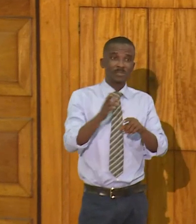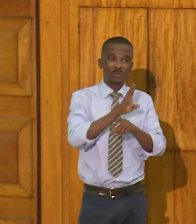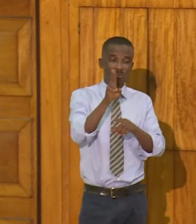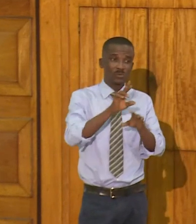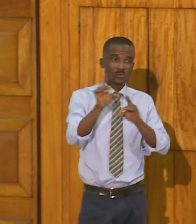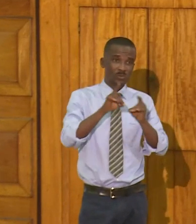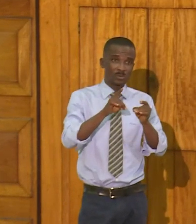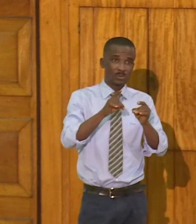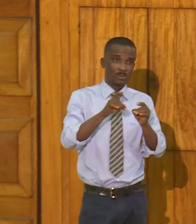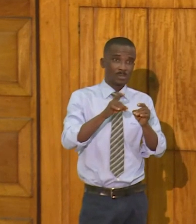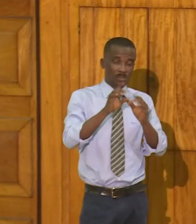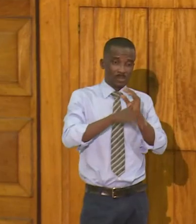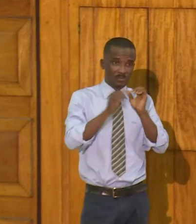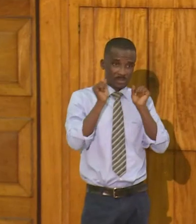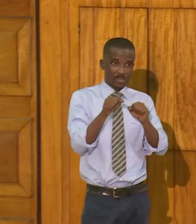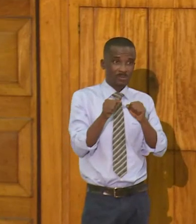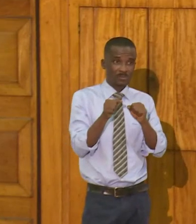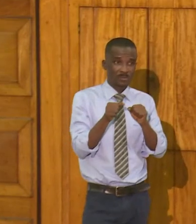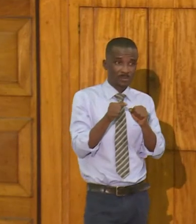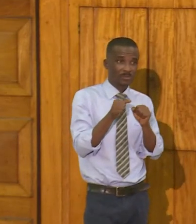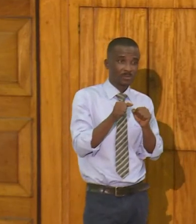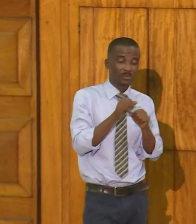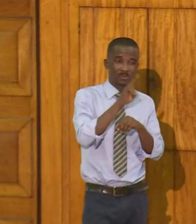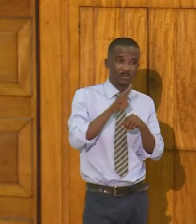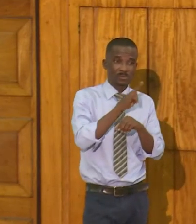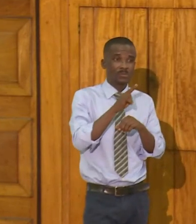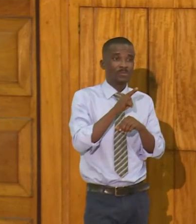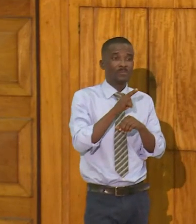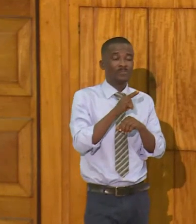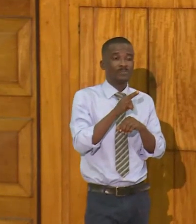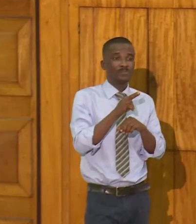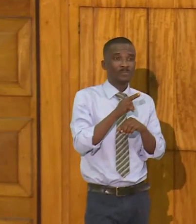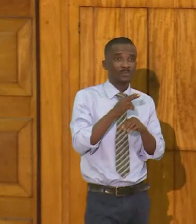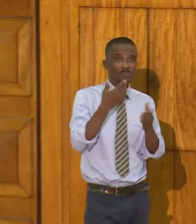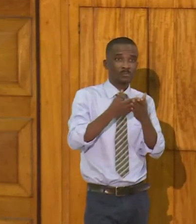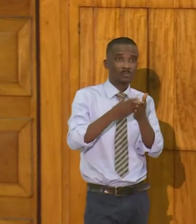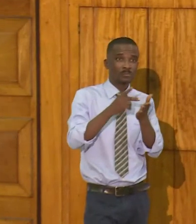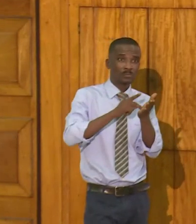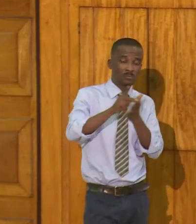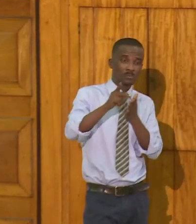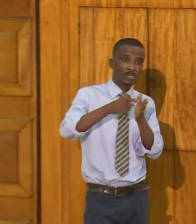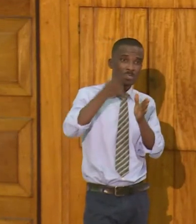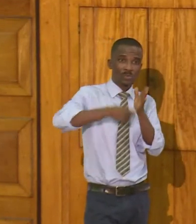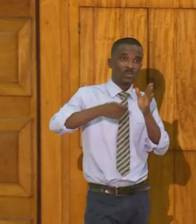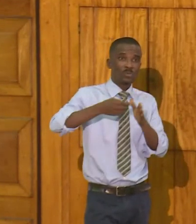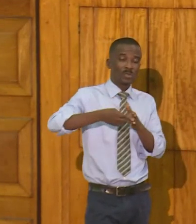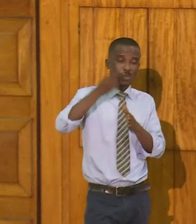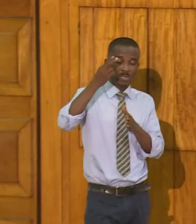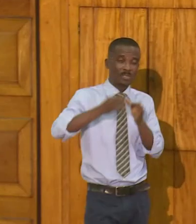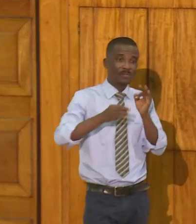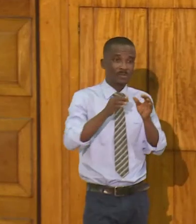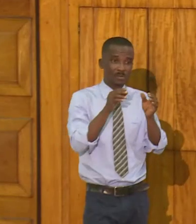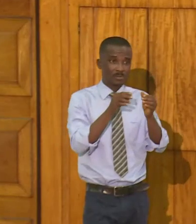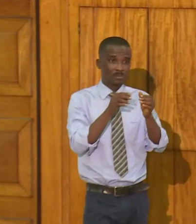milestones you must meet. If you are unable to meet that target per year, the amount you are going to pay or the cost per test may go up. If you're able to meet